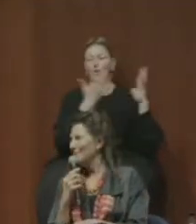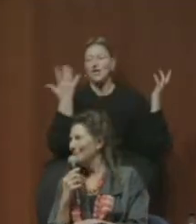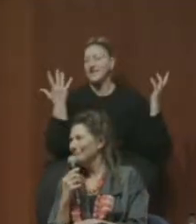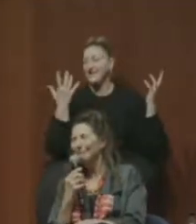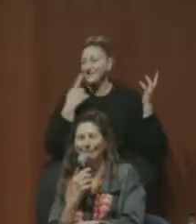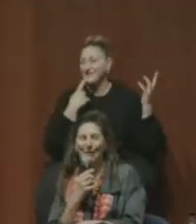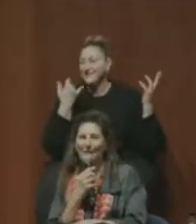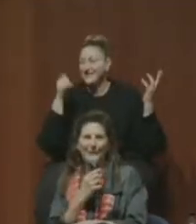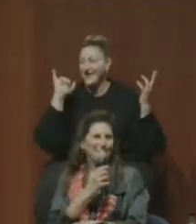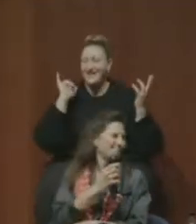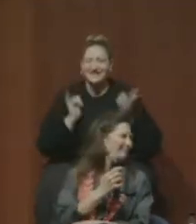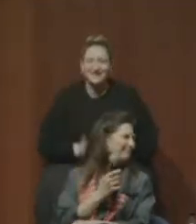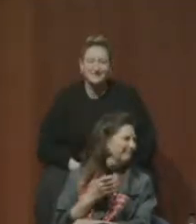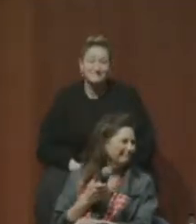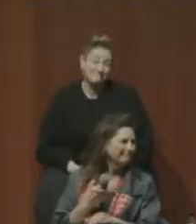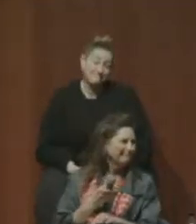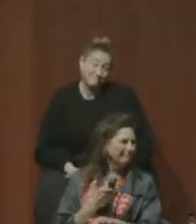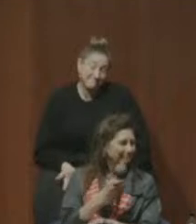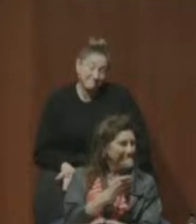right?